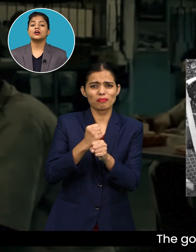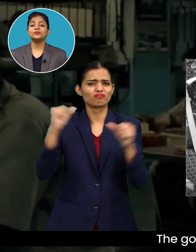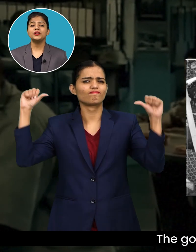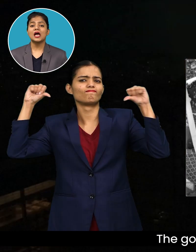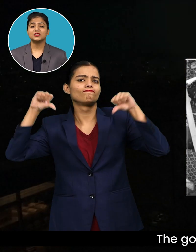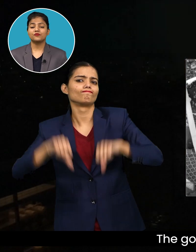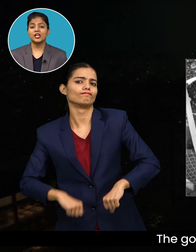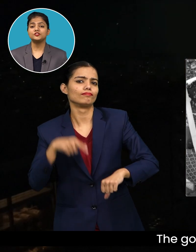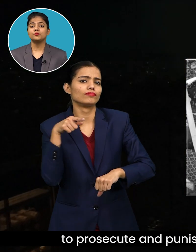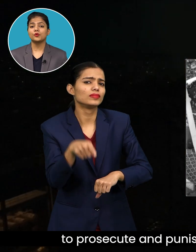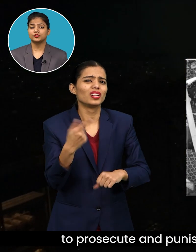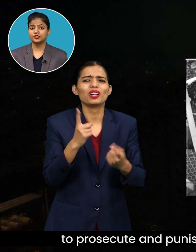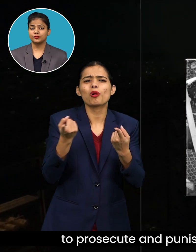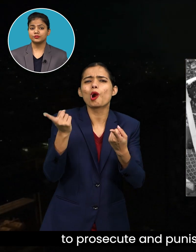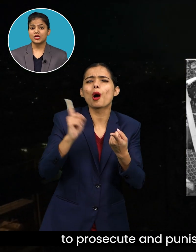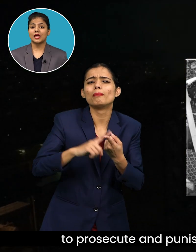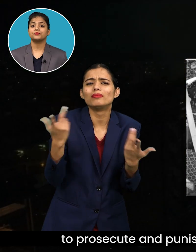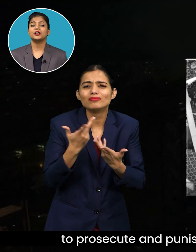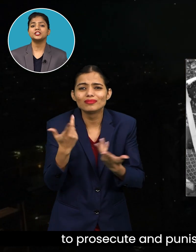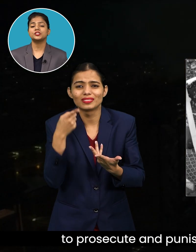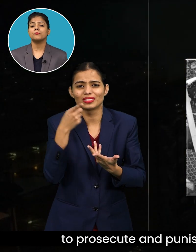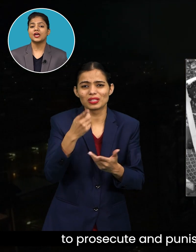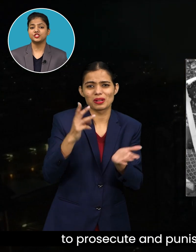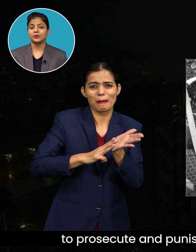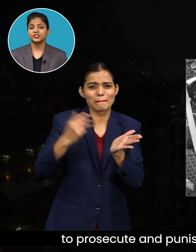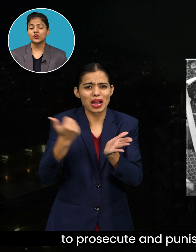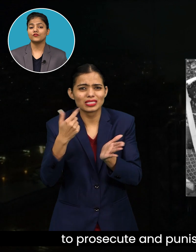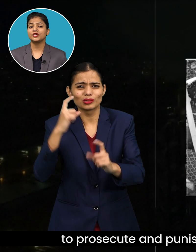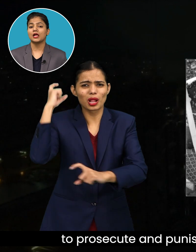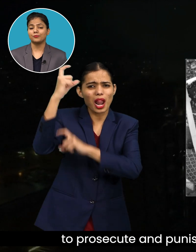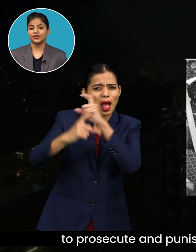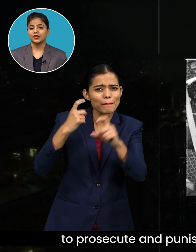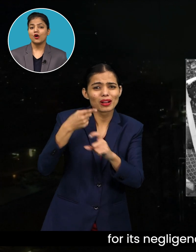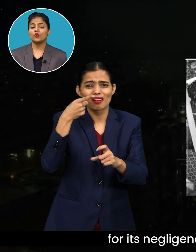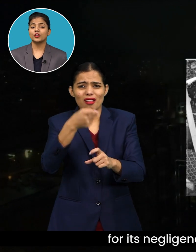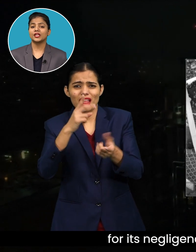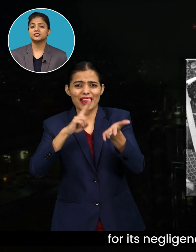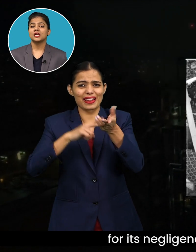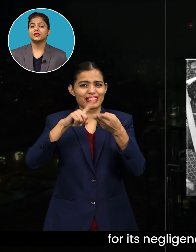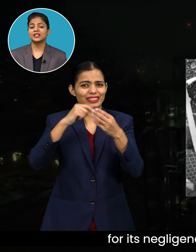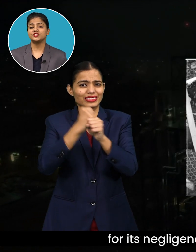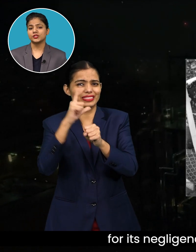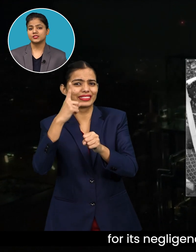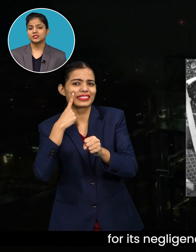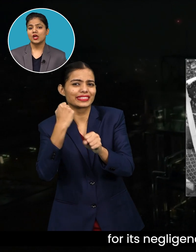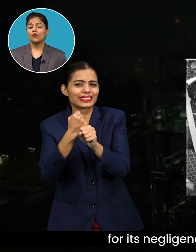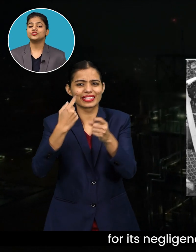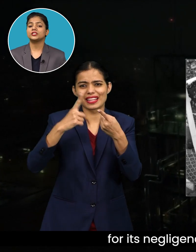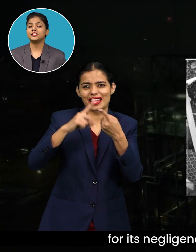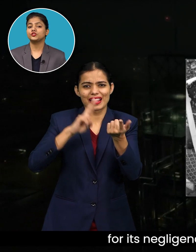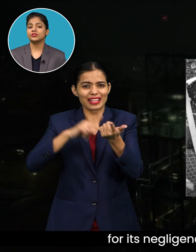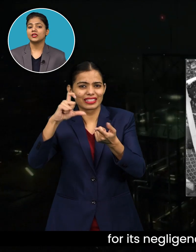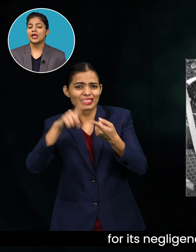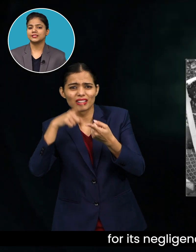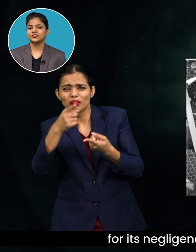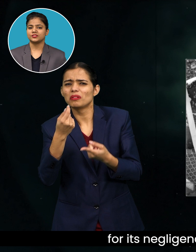The government has failed to prosecute and punish the management of the company for its negligence, which